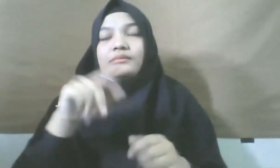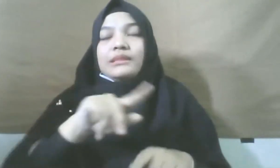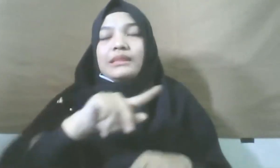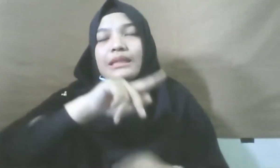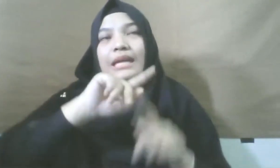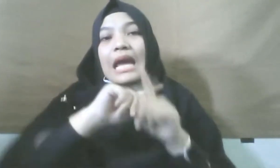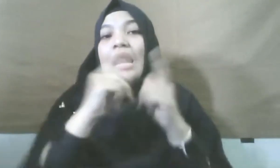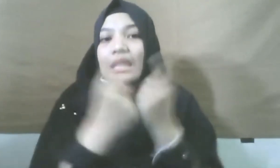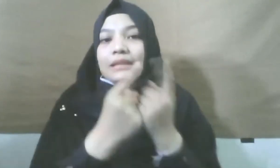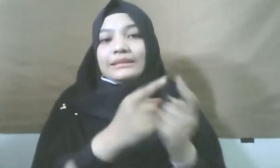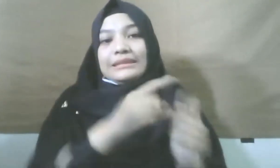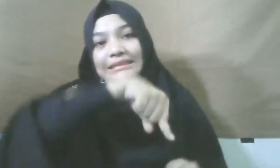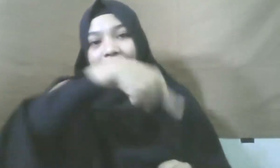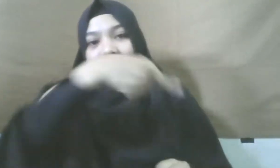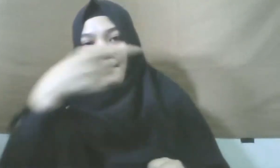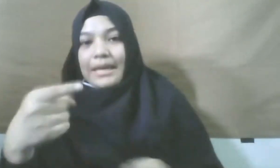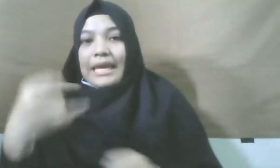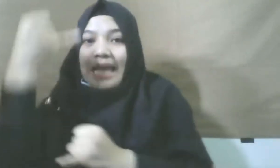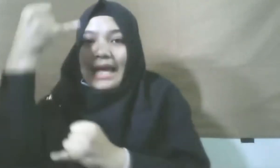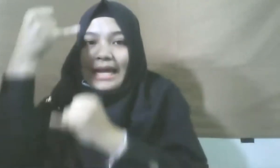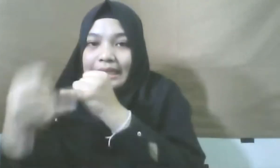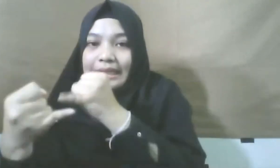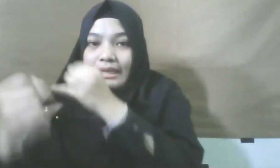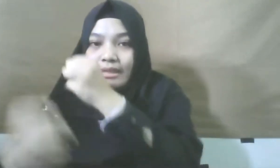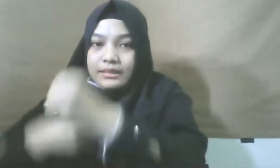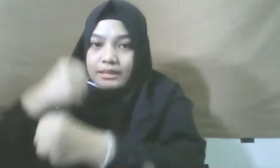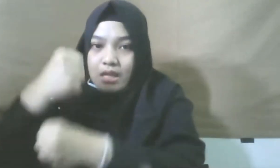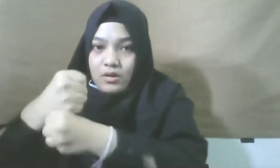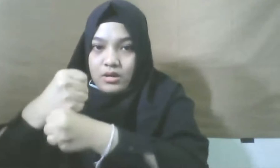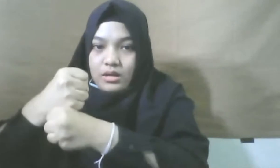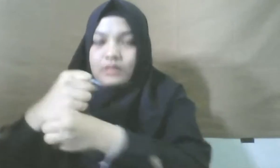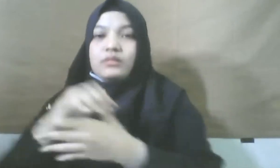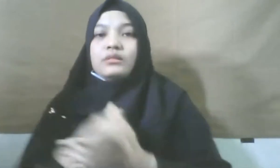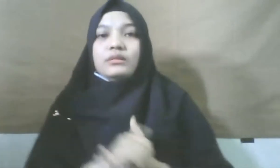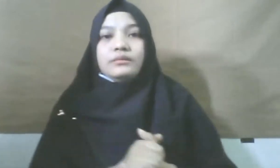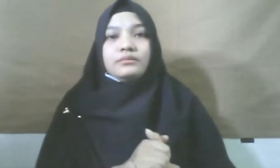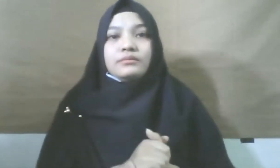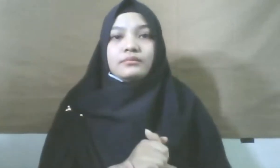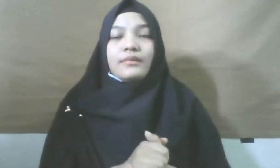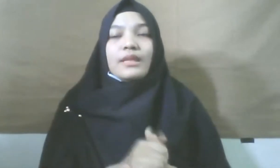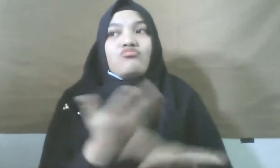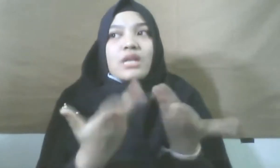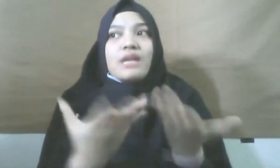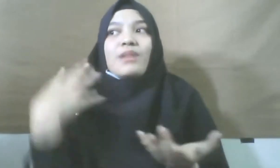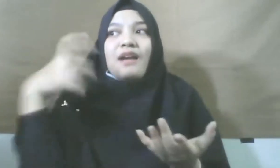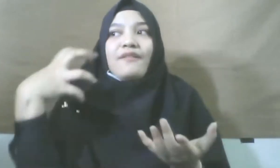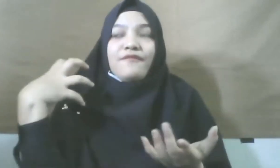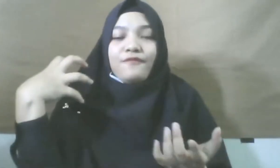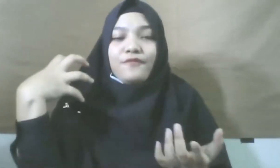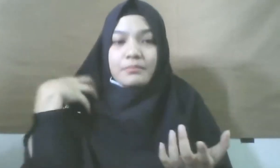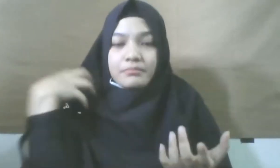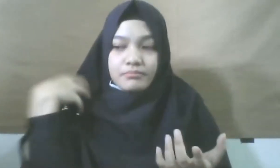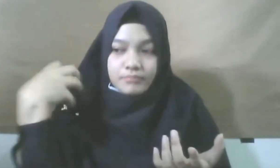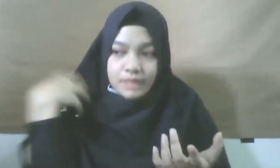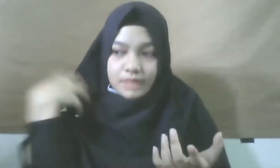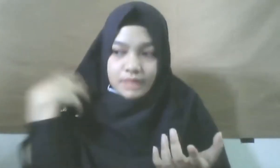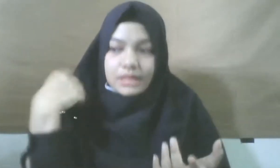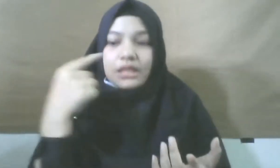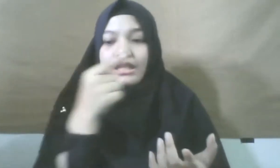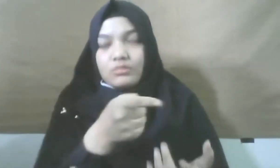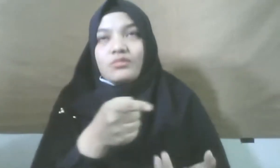governments said that we start new normal life, but I think school is not open yet for all